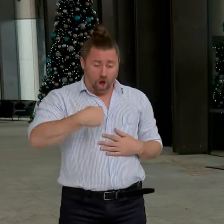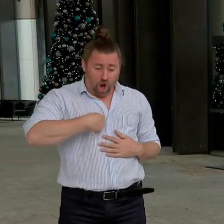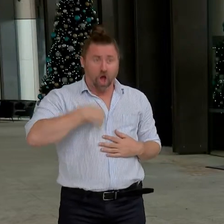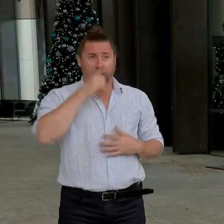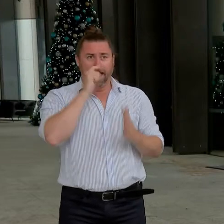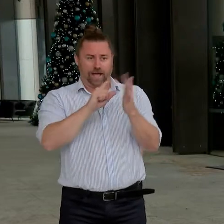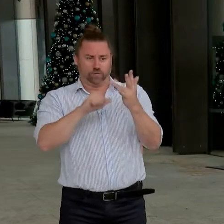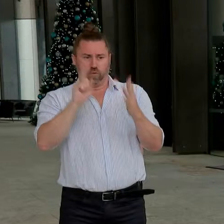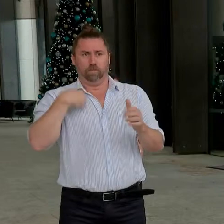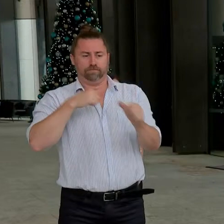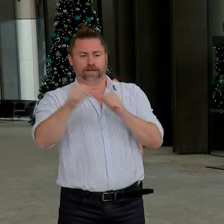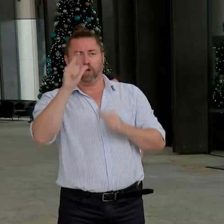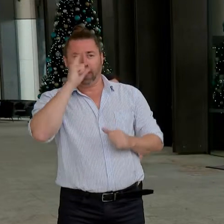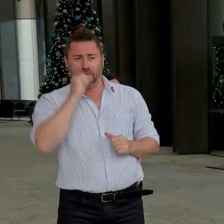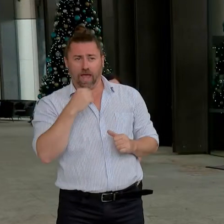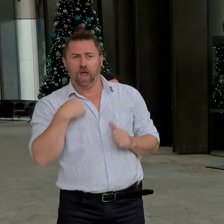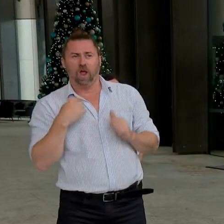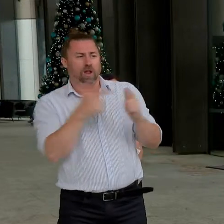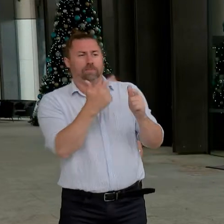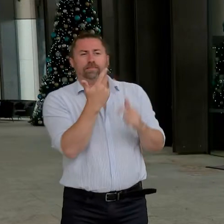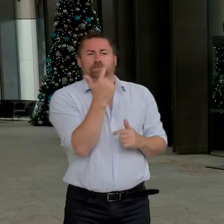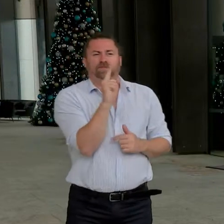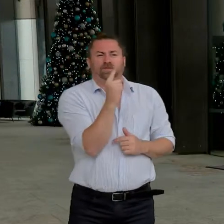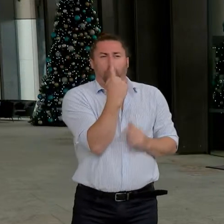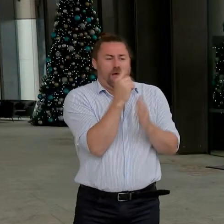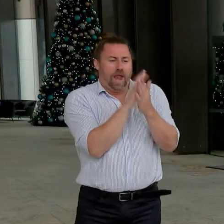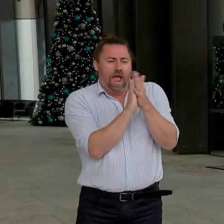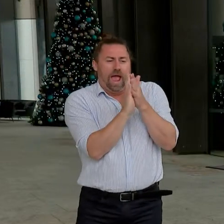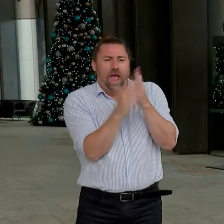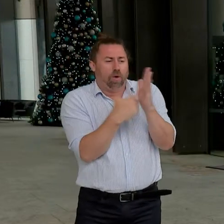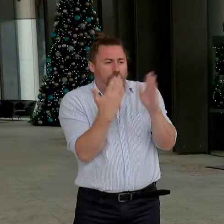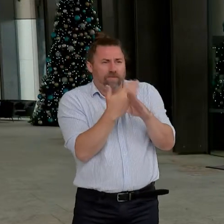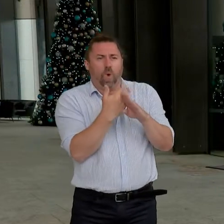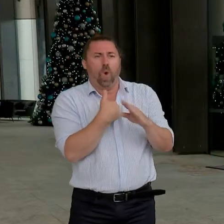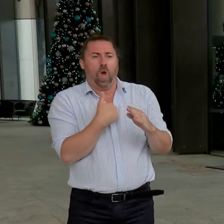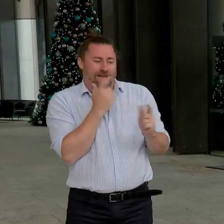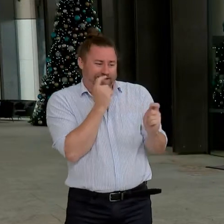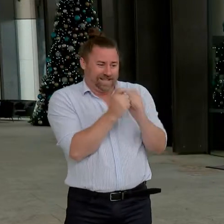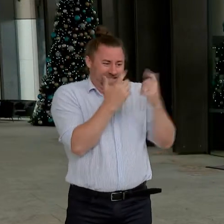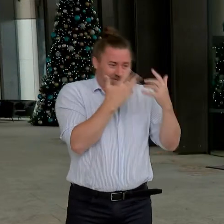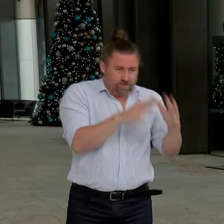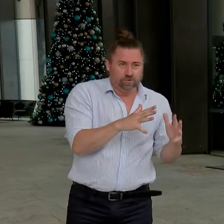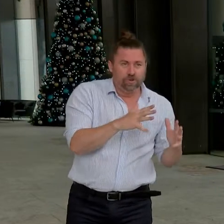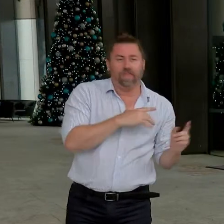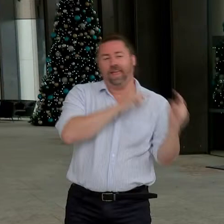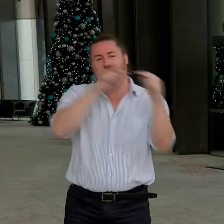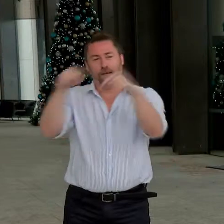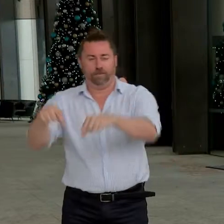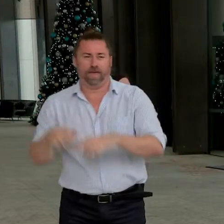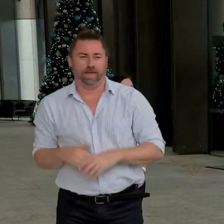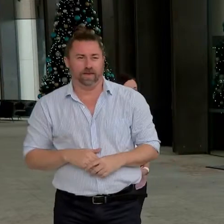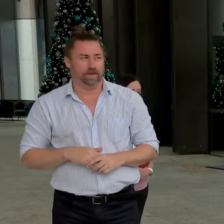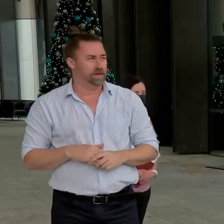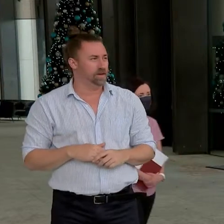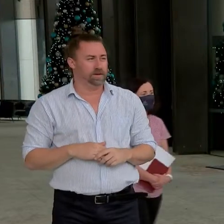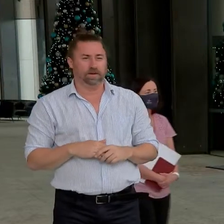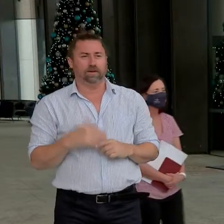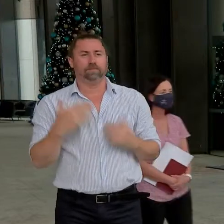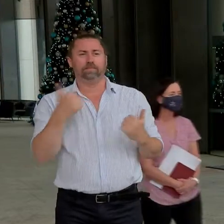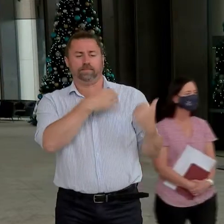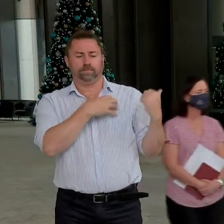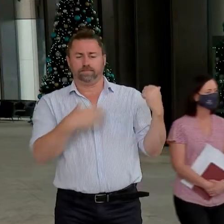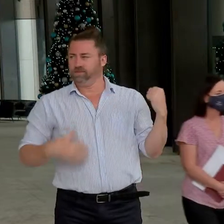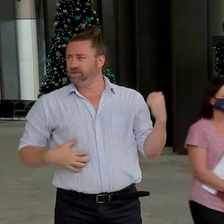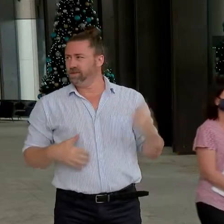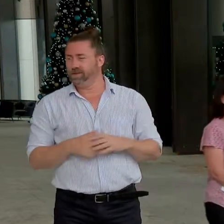should, or they do everything that they should to make sure they can enter lawfully into this state. Thank you. Is it fair? It seems